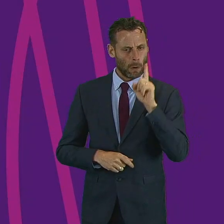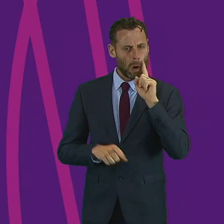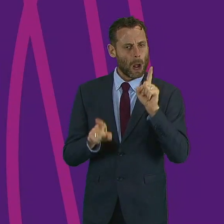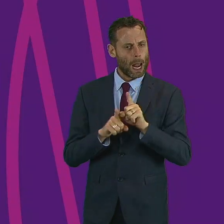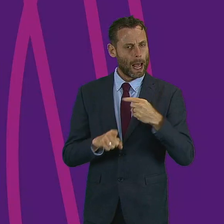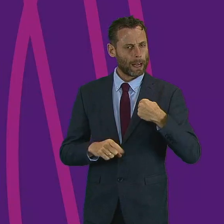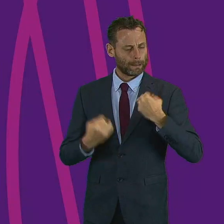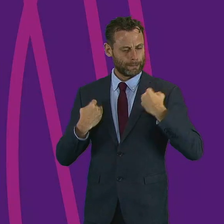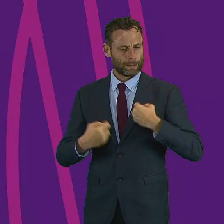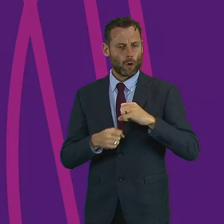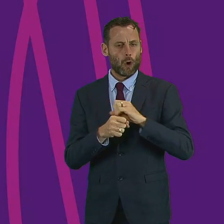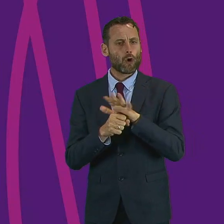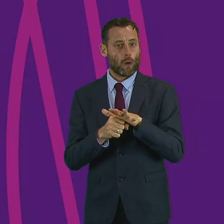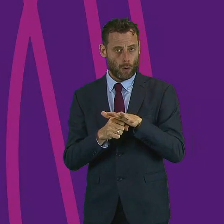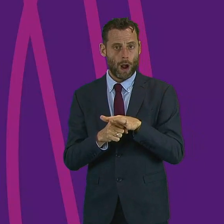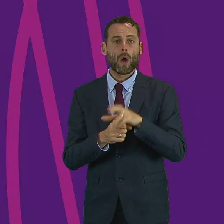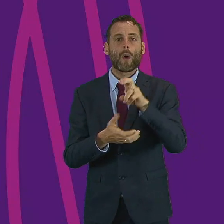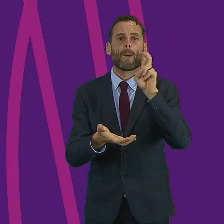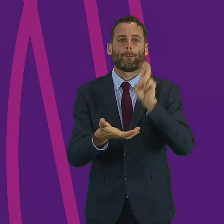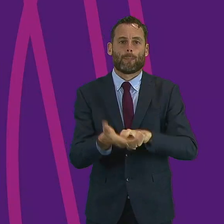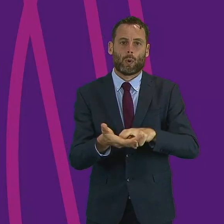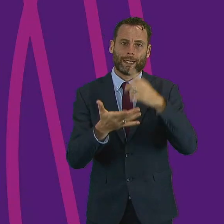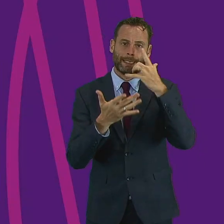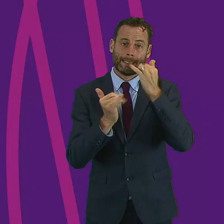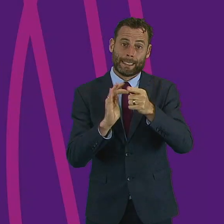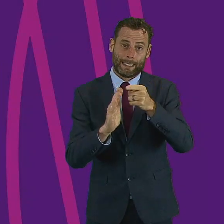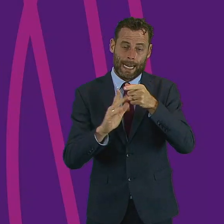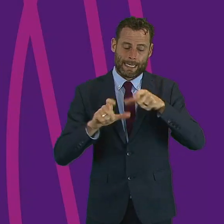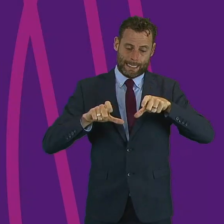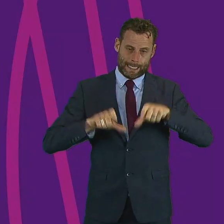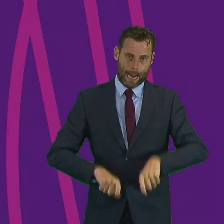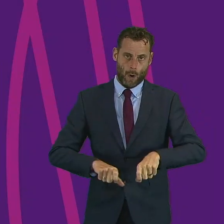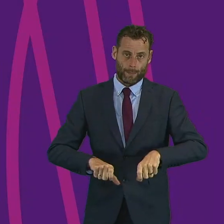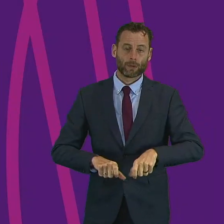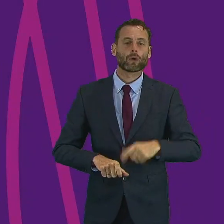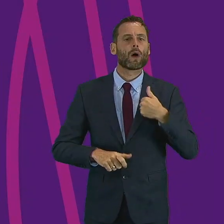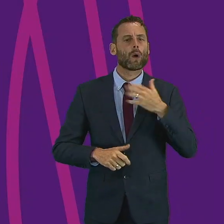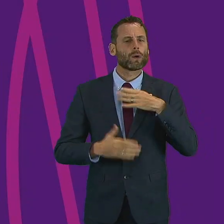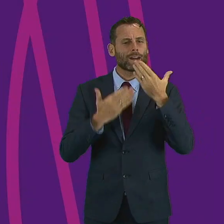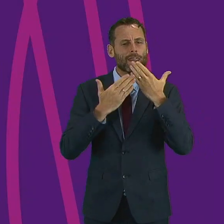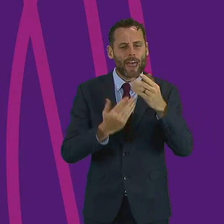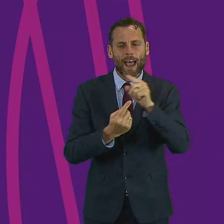to everyone for the continued efforts across the country to help us beat the virus back.